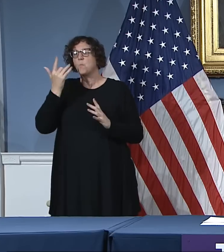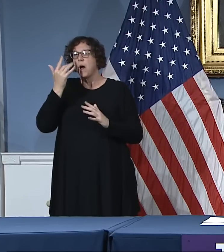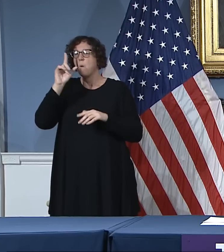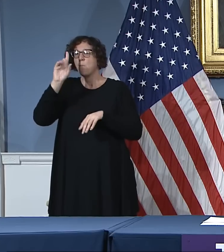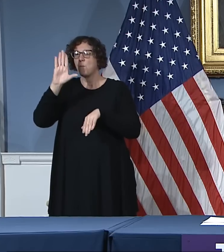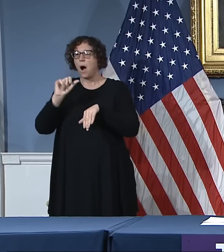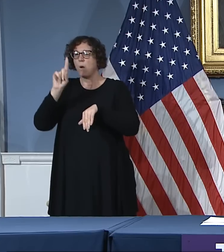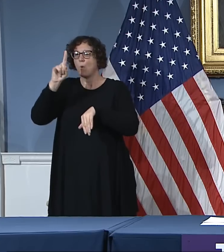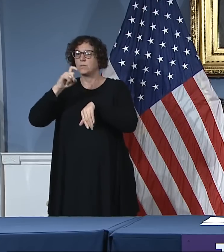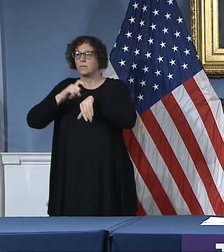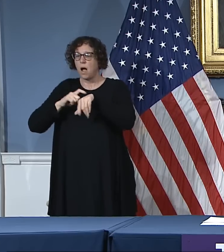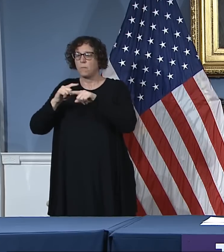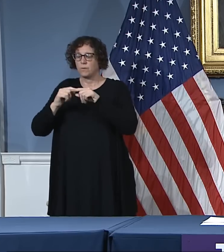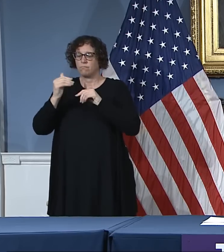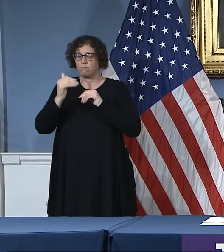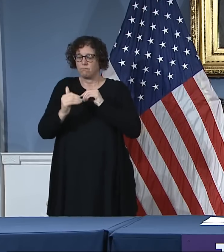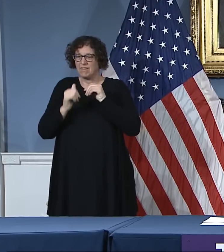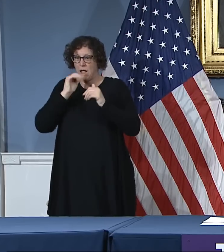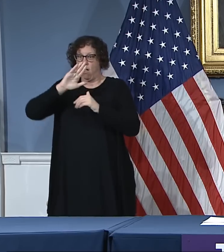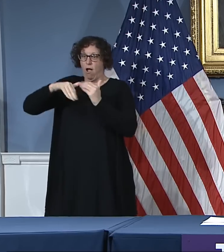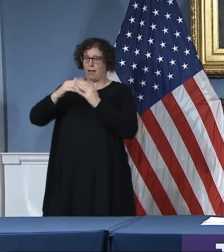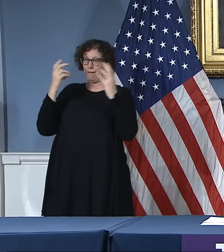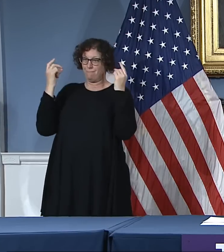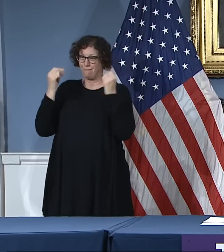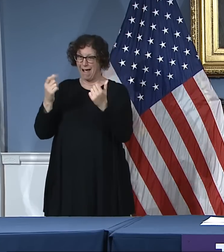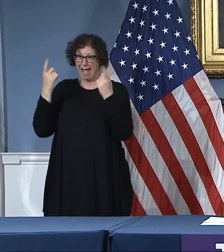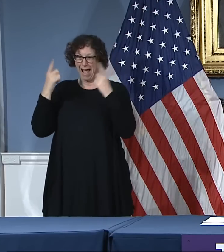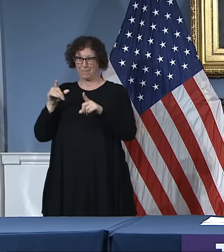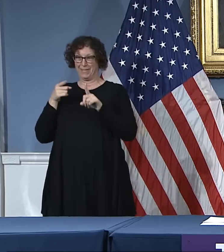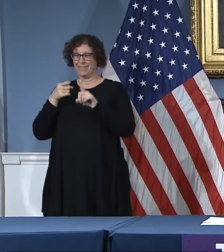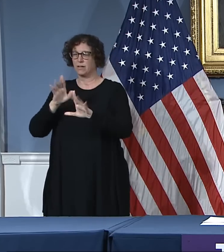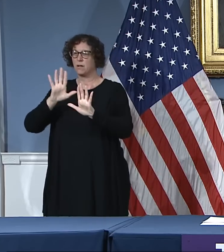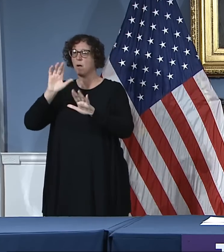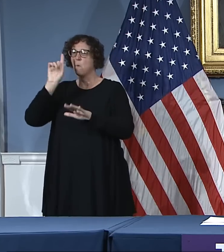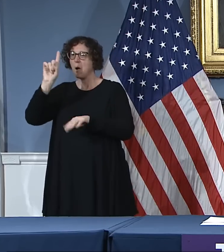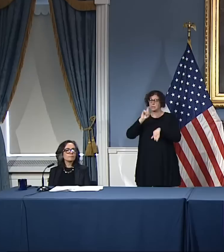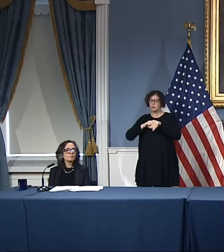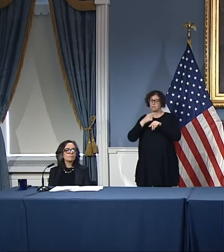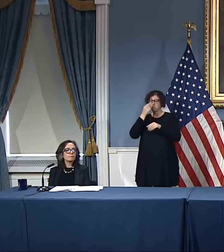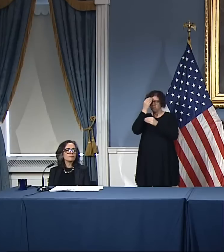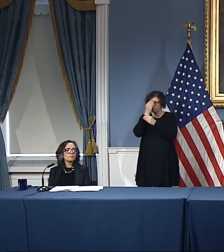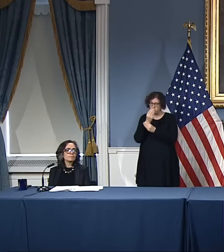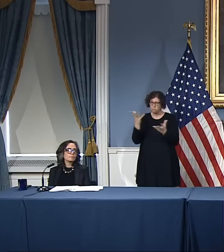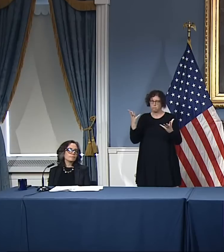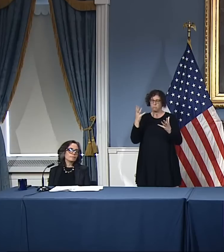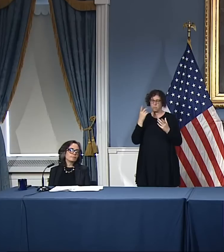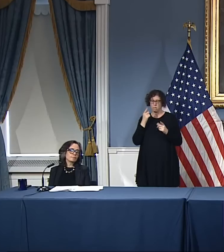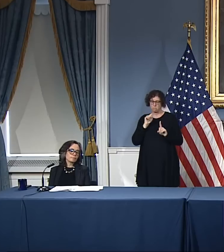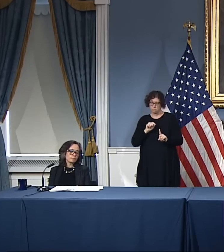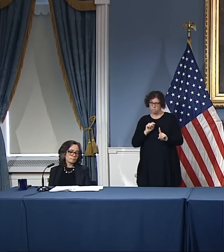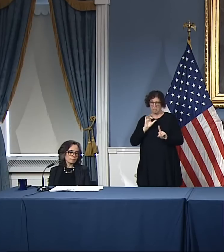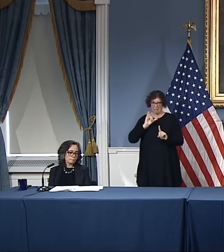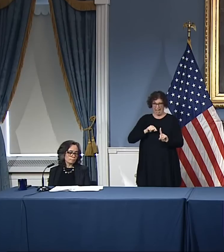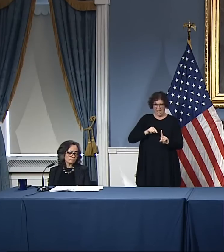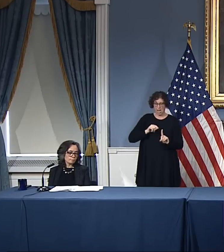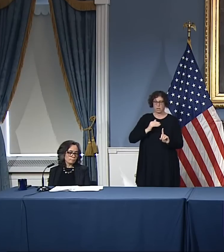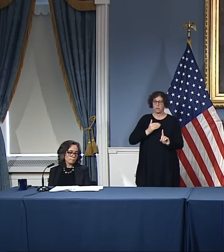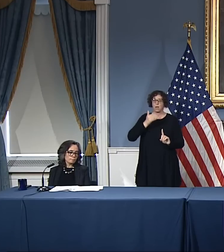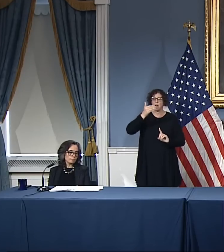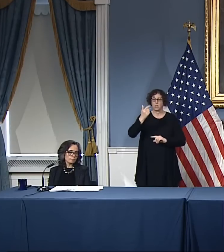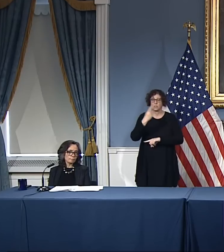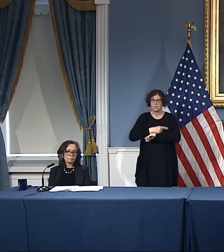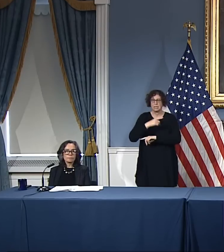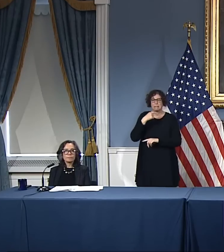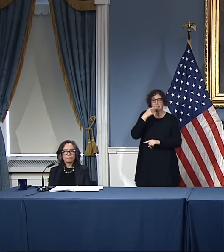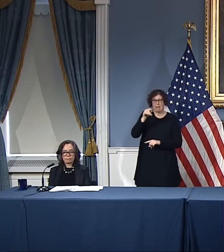keep people updated as we do. Go ahead. Thank you. Next, we have Alex from the Daily Beast.